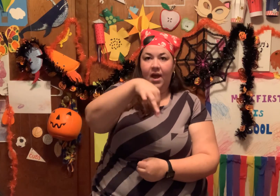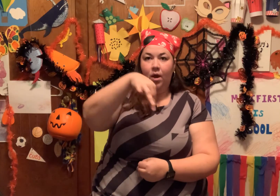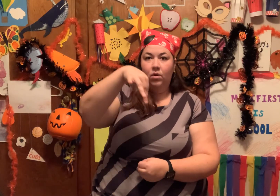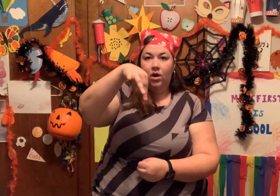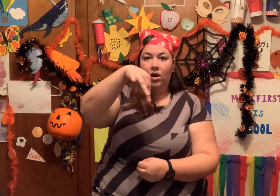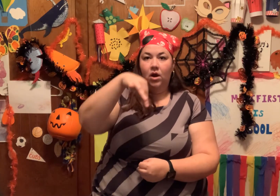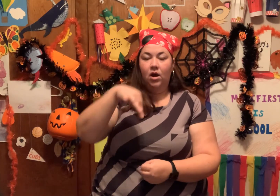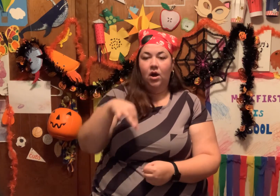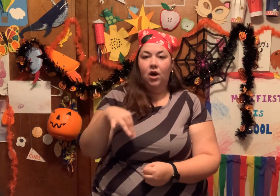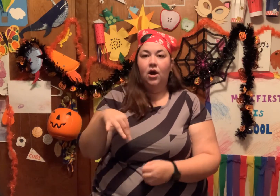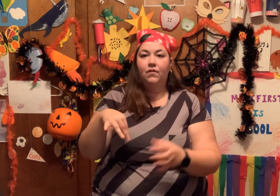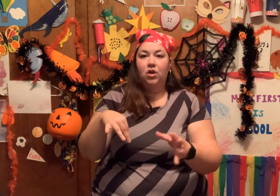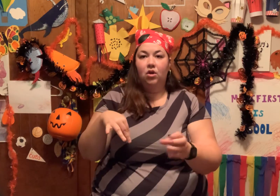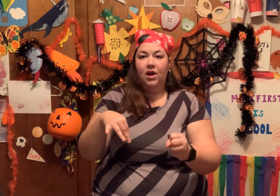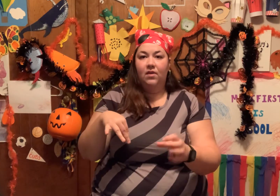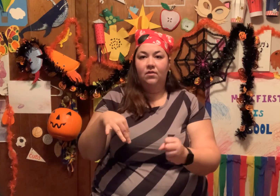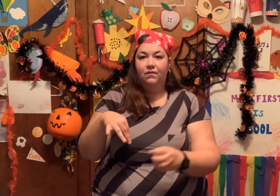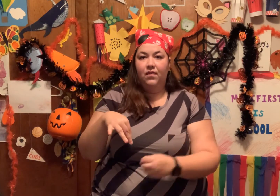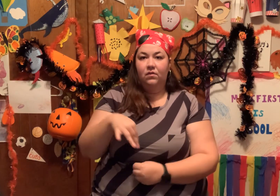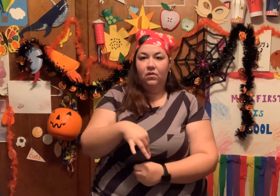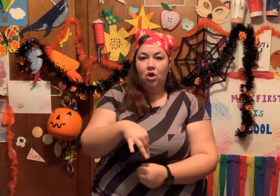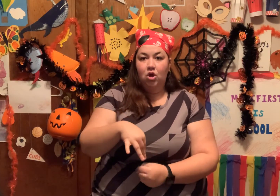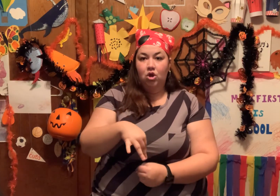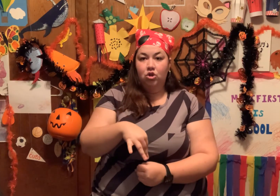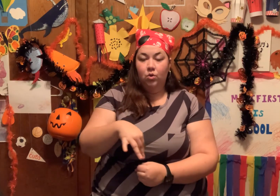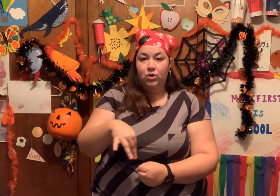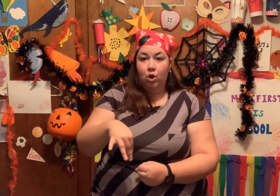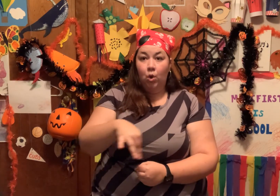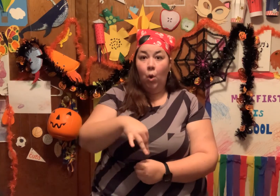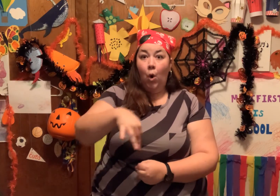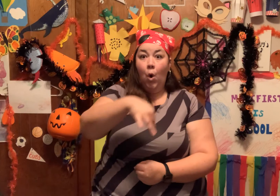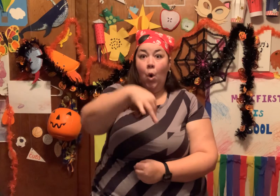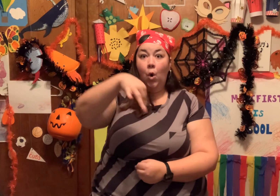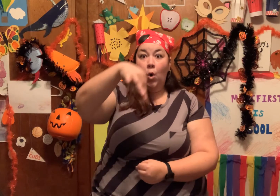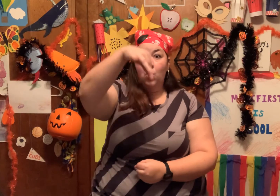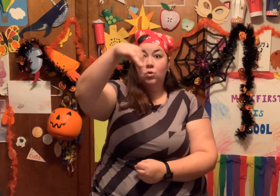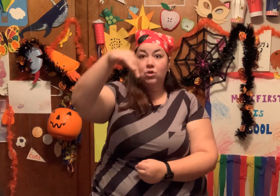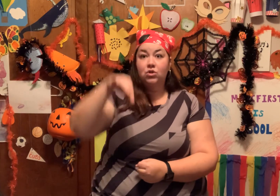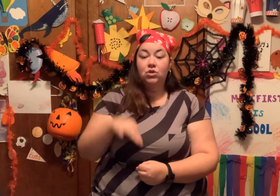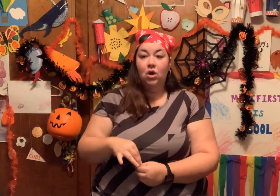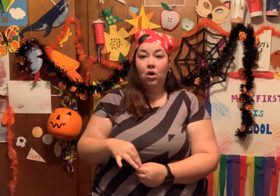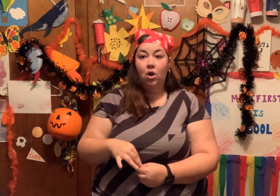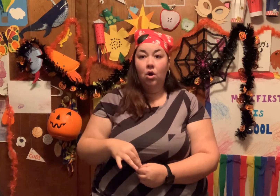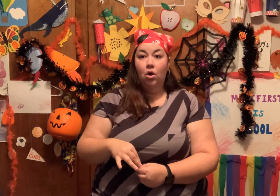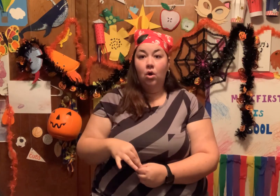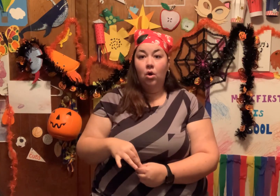out of your hand that's a fist. So it's a ghost.